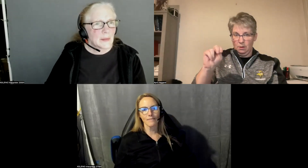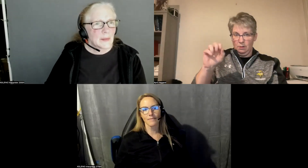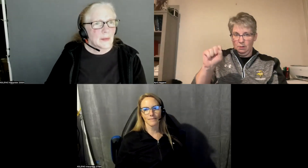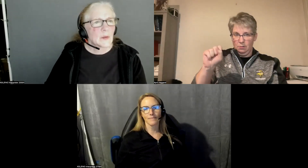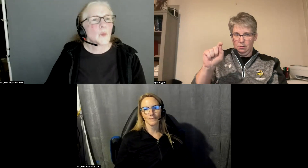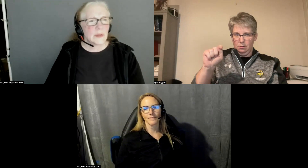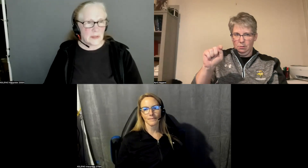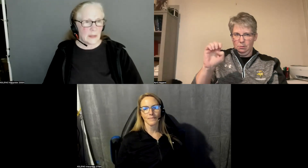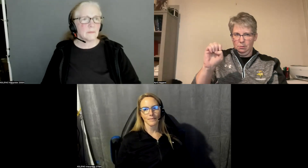Winstein,